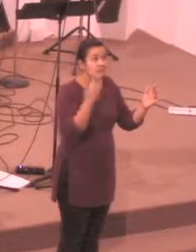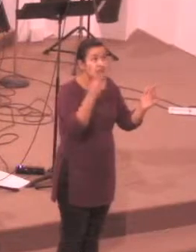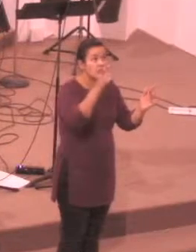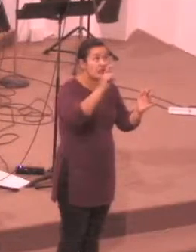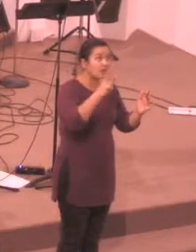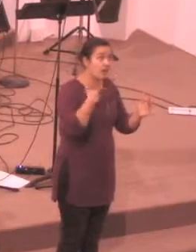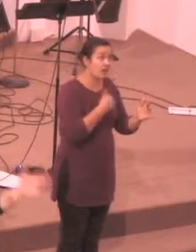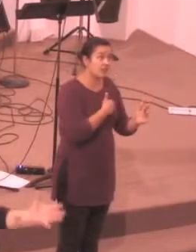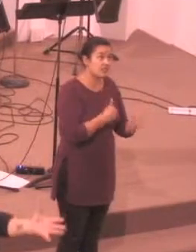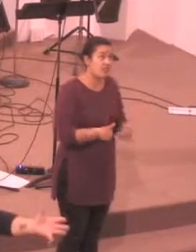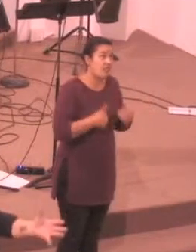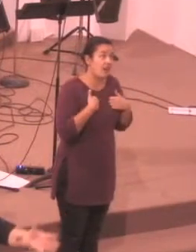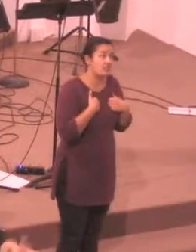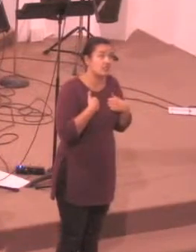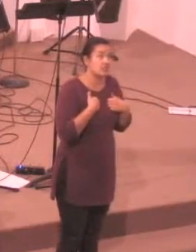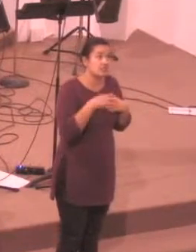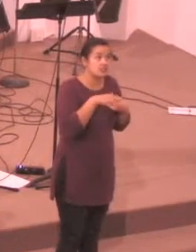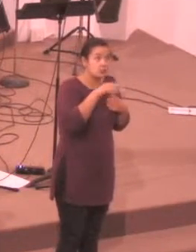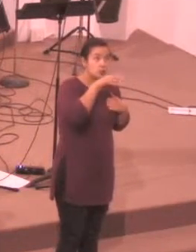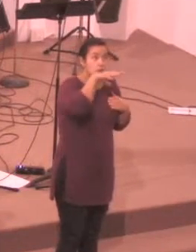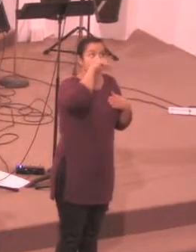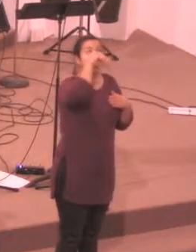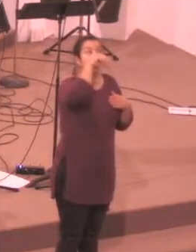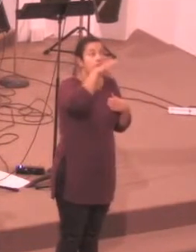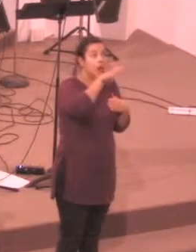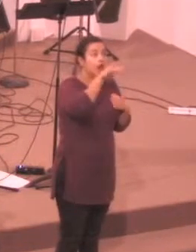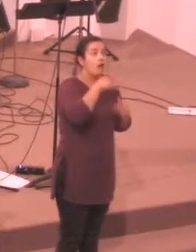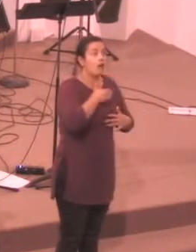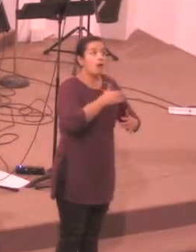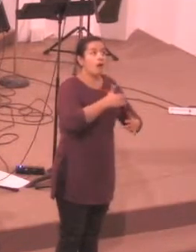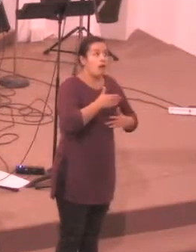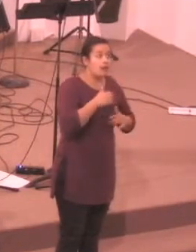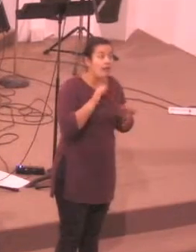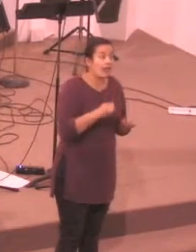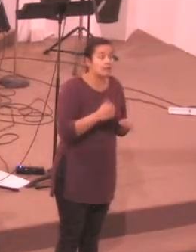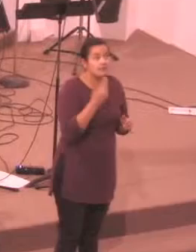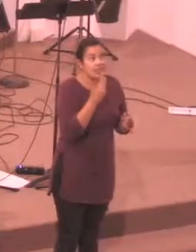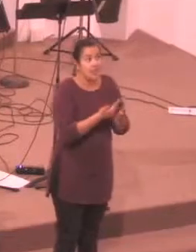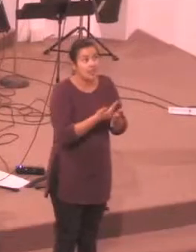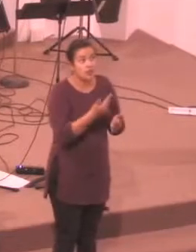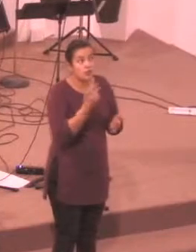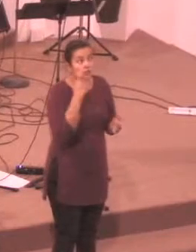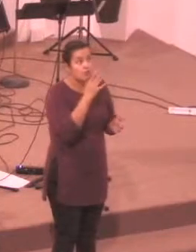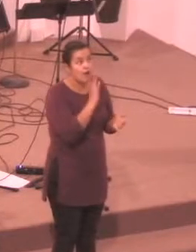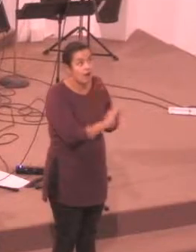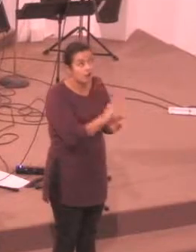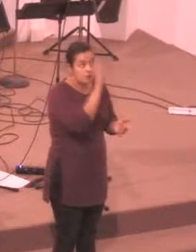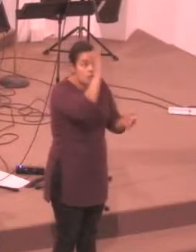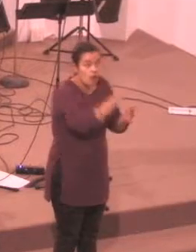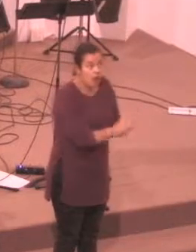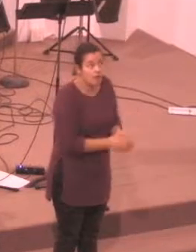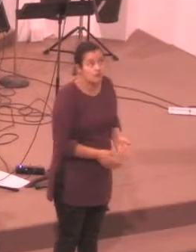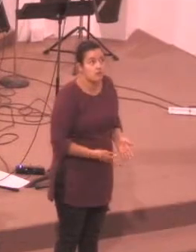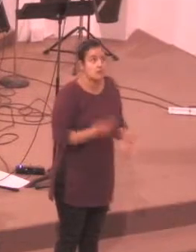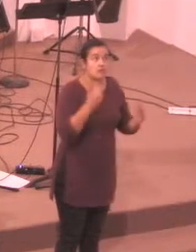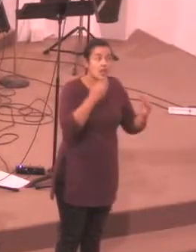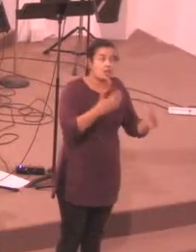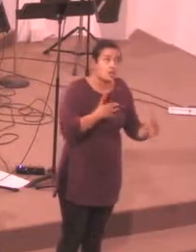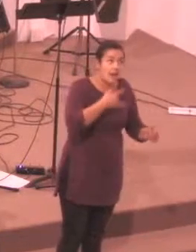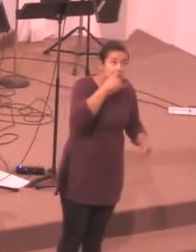Thank you for the breath. Thank you if you got your wife with you or your husband with you. Thank you for my spouse. Thank you for my